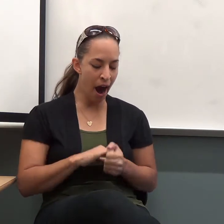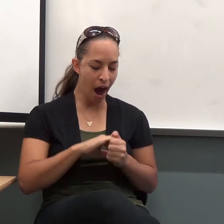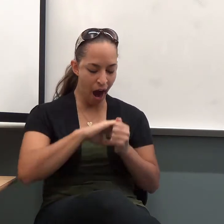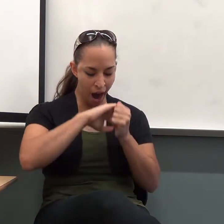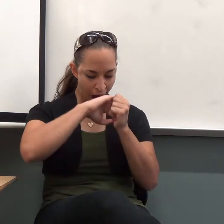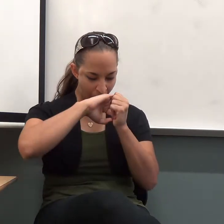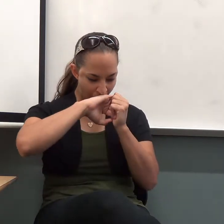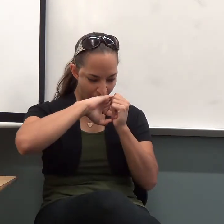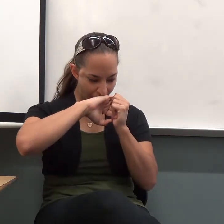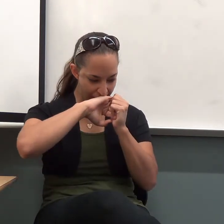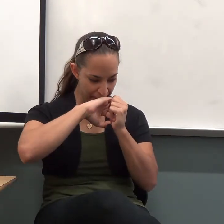Okay.